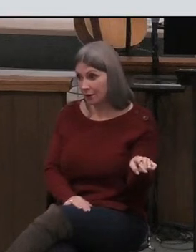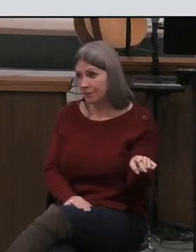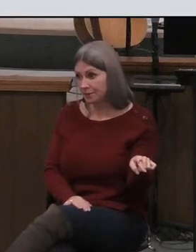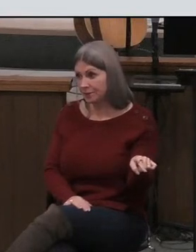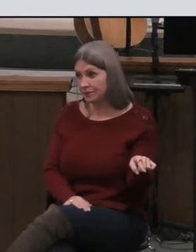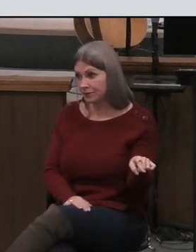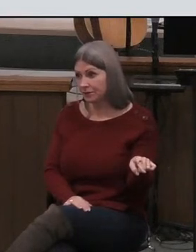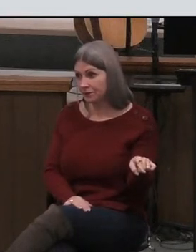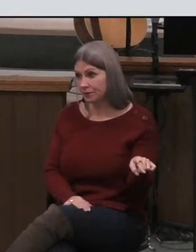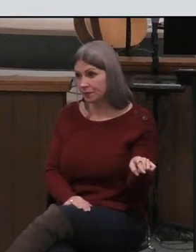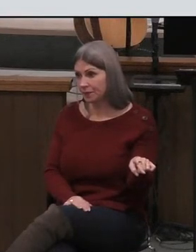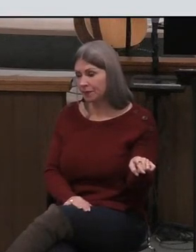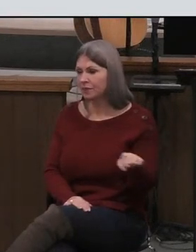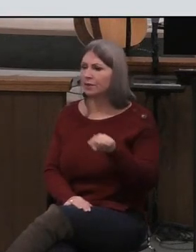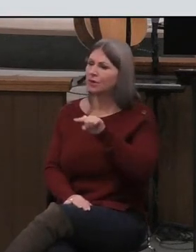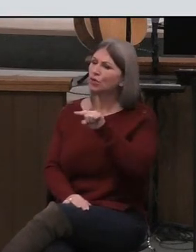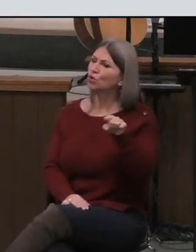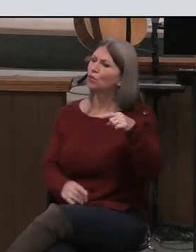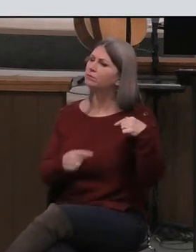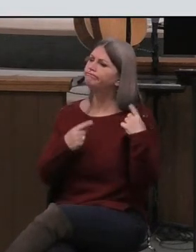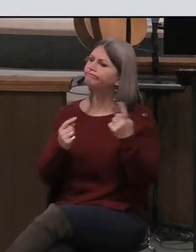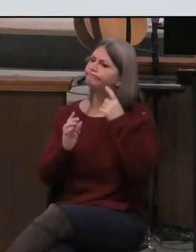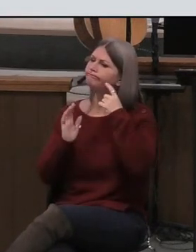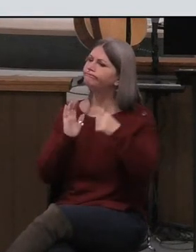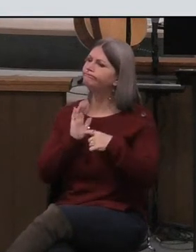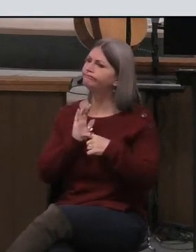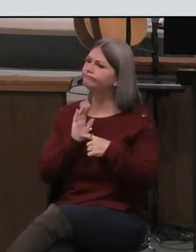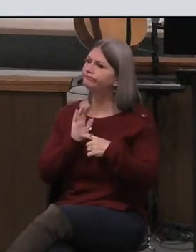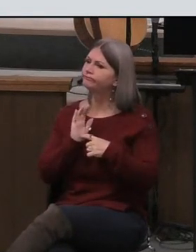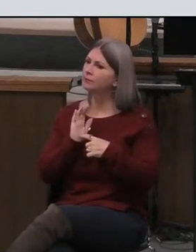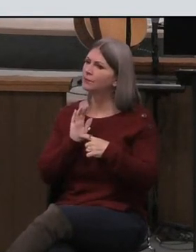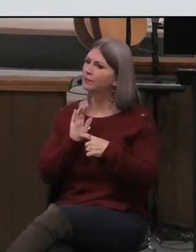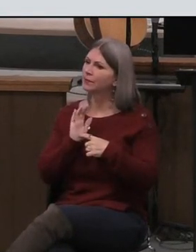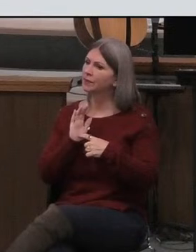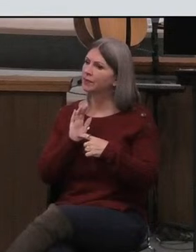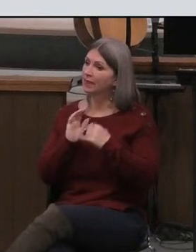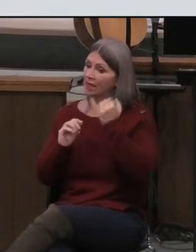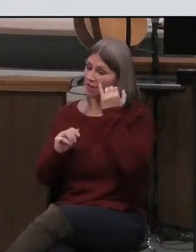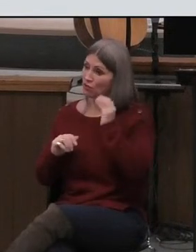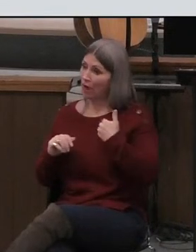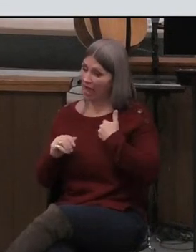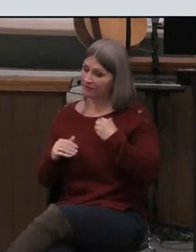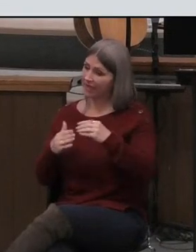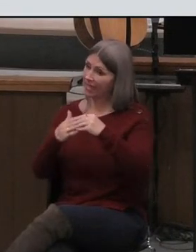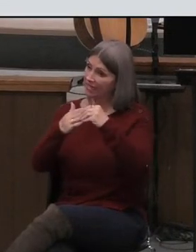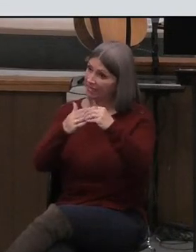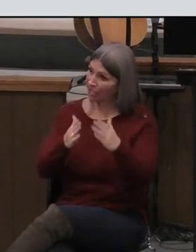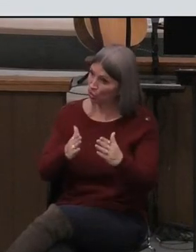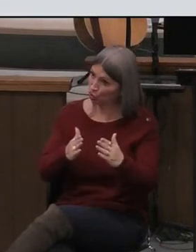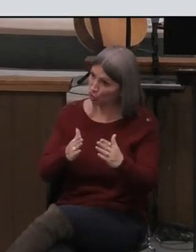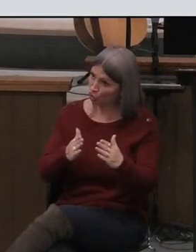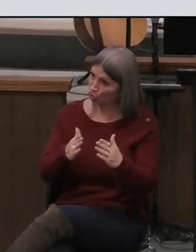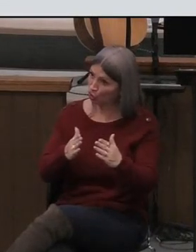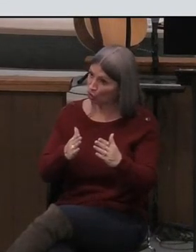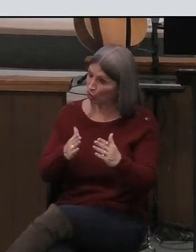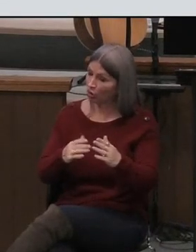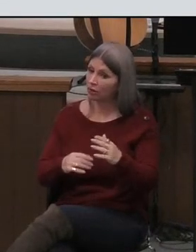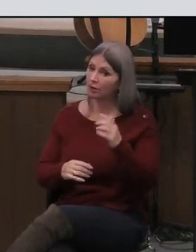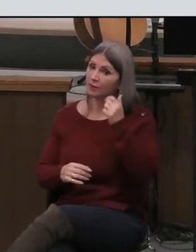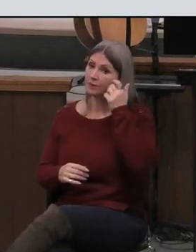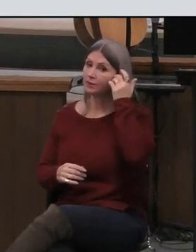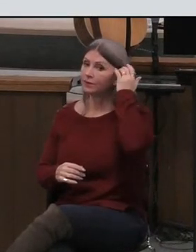Have you ever noticed that once a leader of a movement is taken care